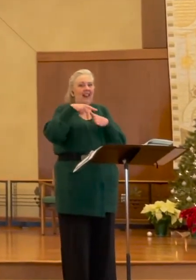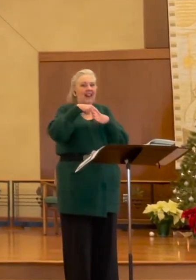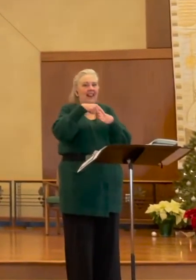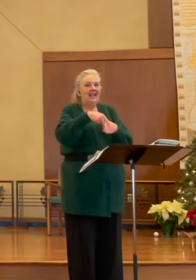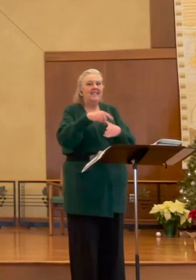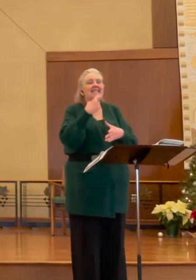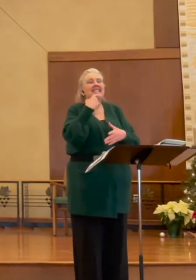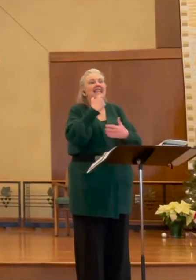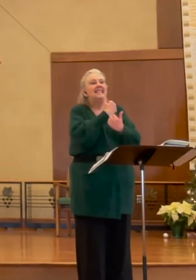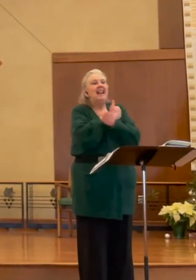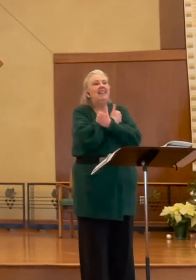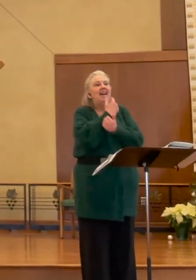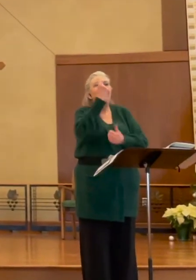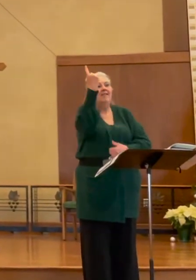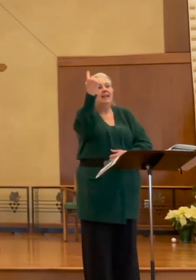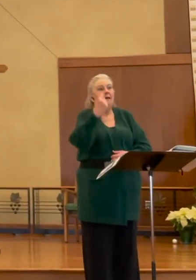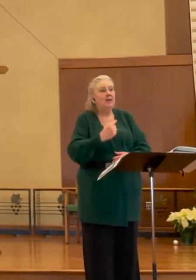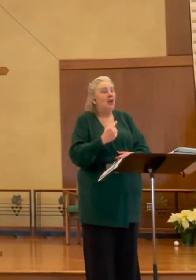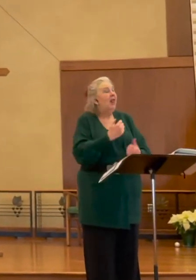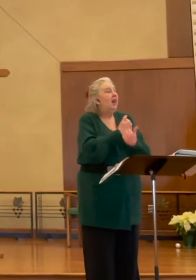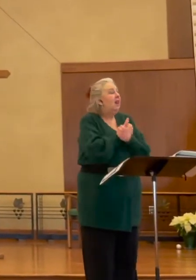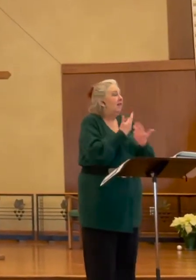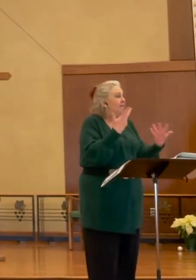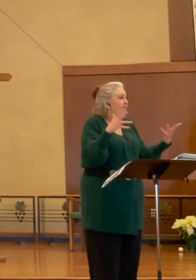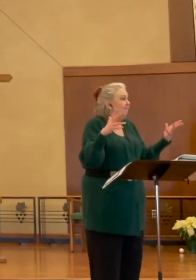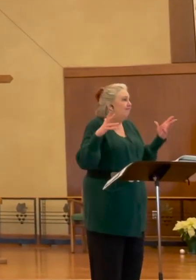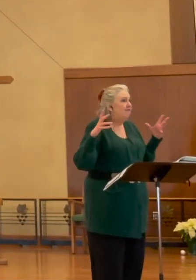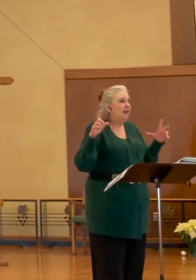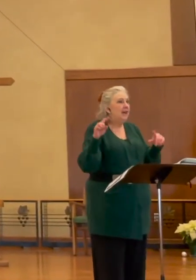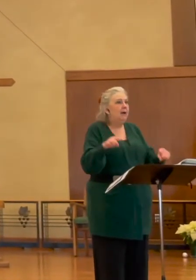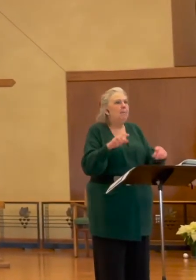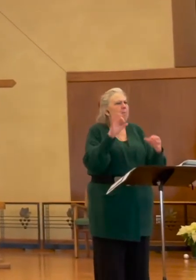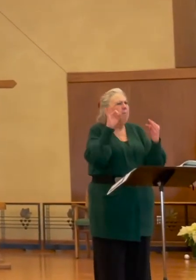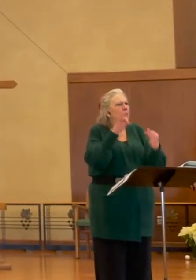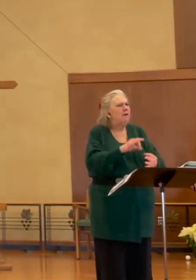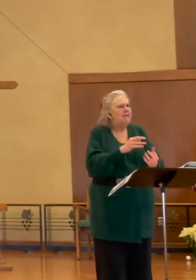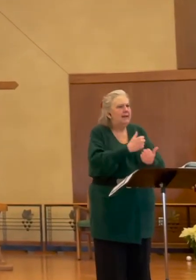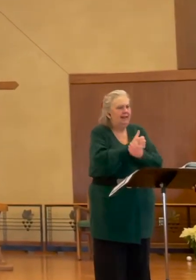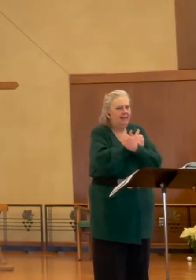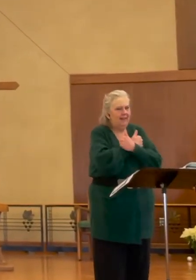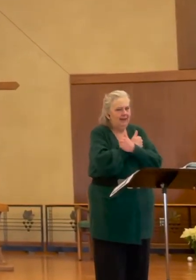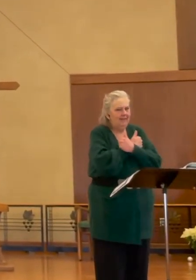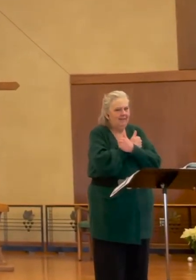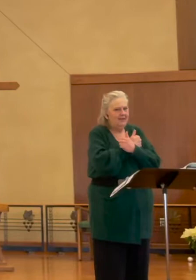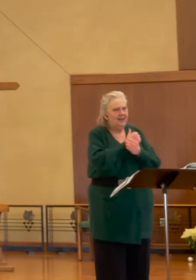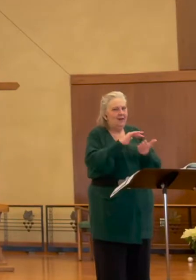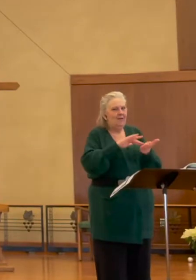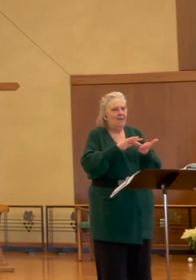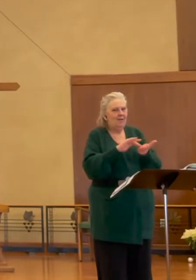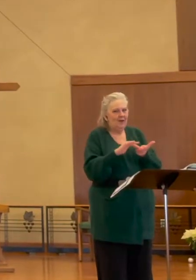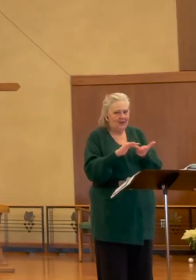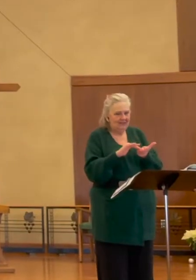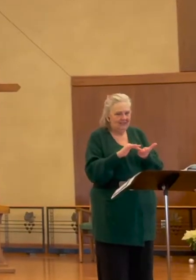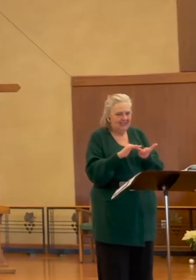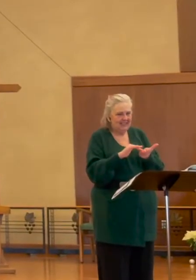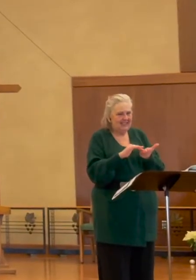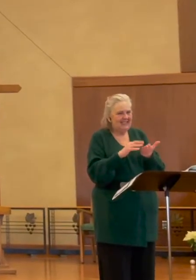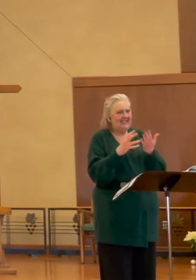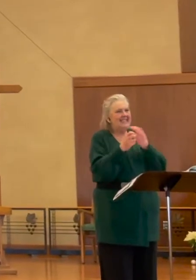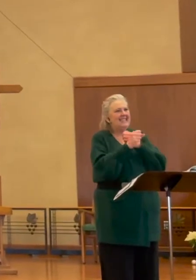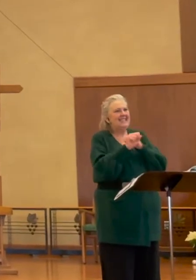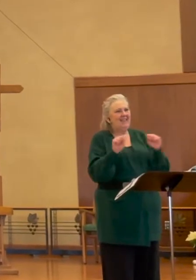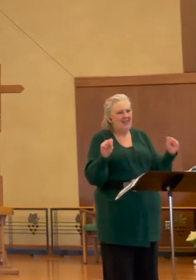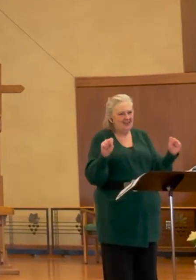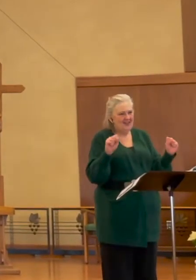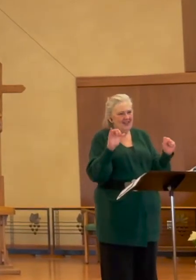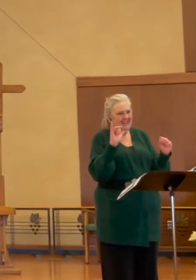down." Love has come now in the person of Christ, perfect love, which is the forgiveness and salvation that